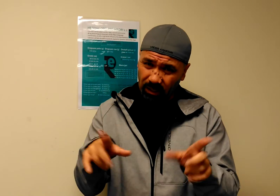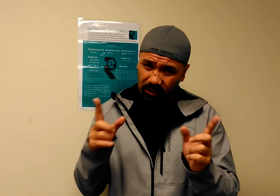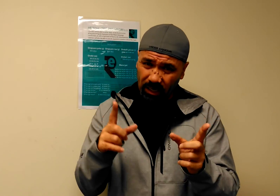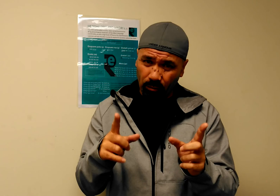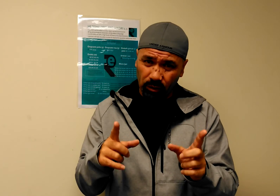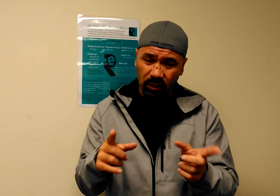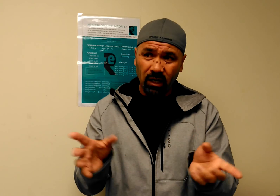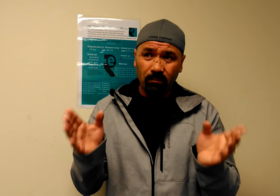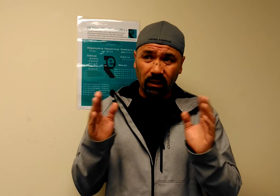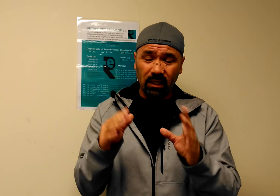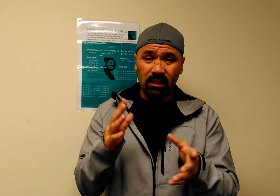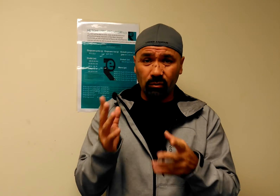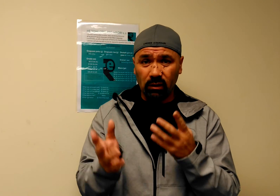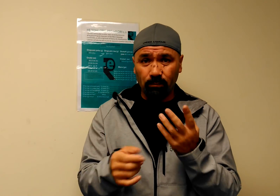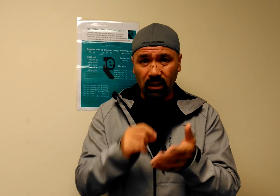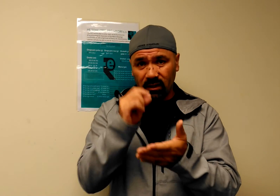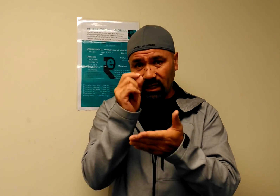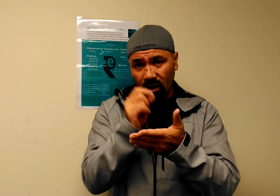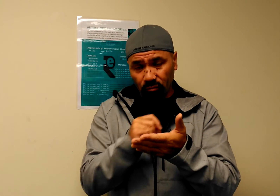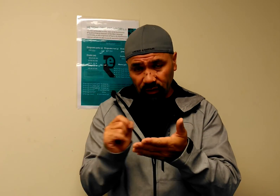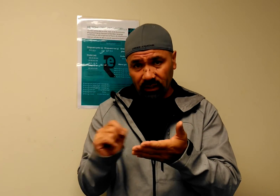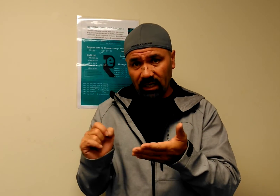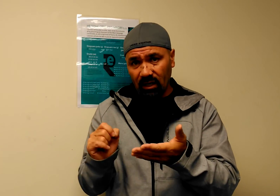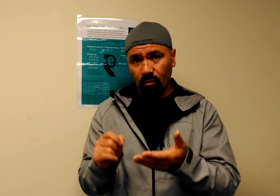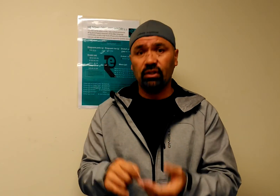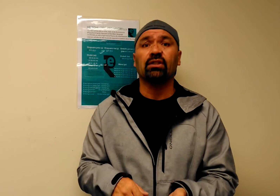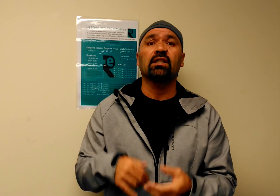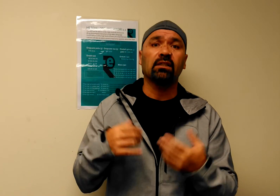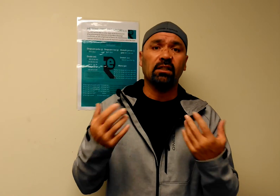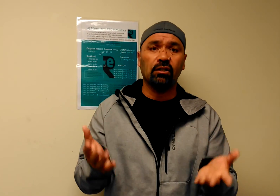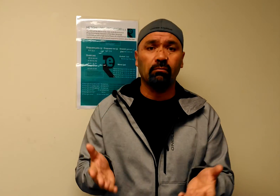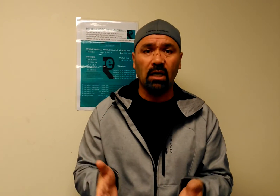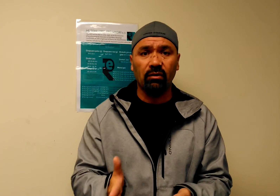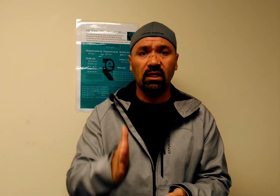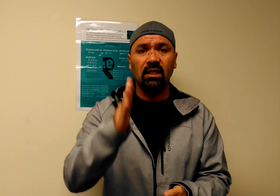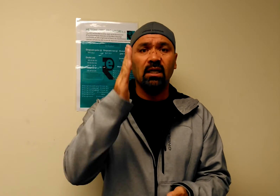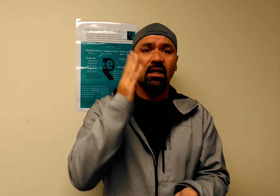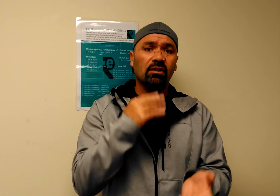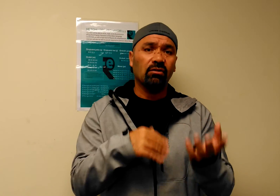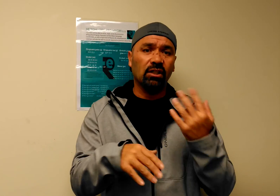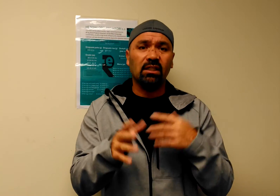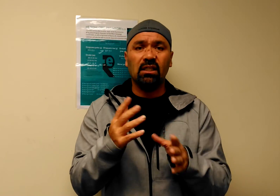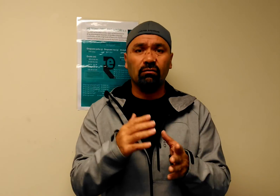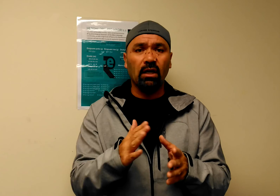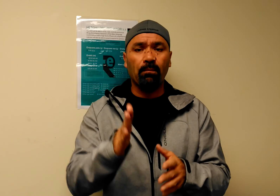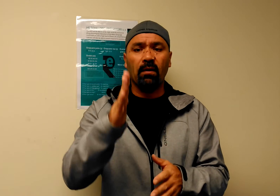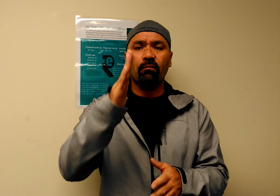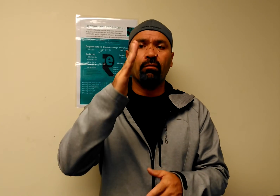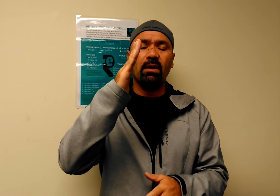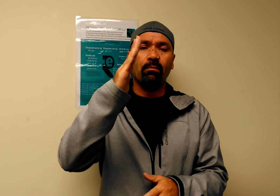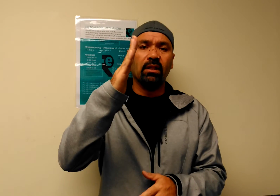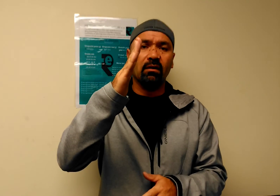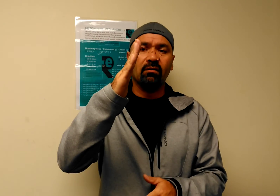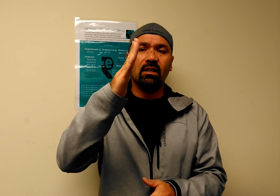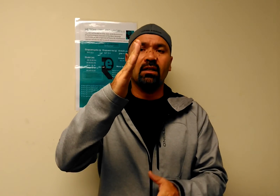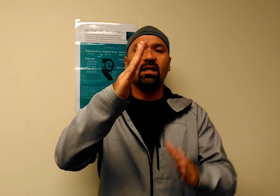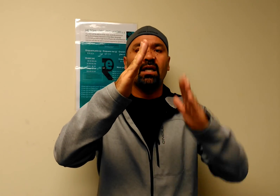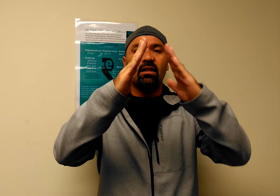English language, but they're still depicting our written language in Te Reo Māori. So just as a wrap up, remember